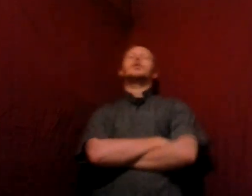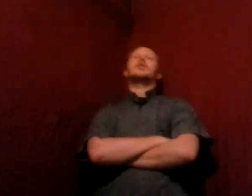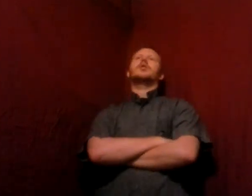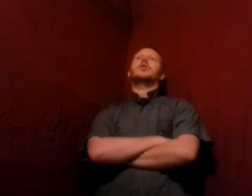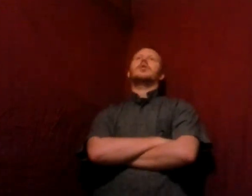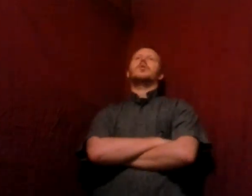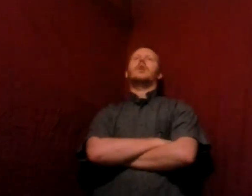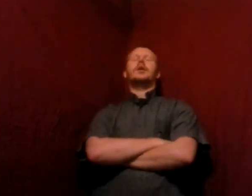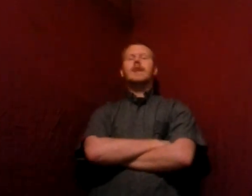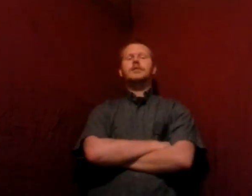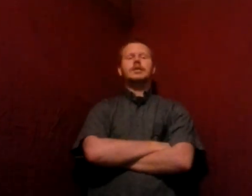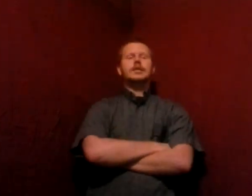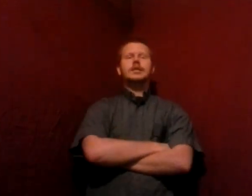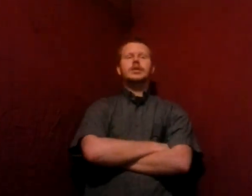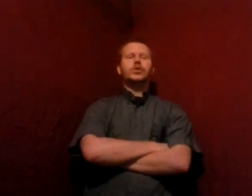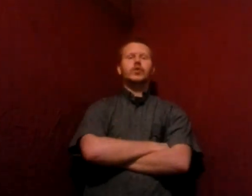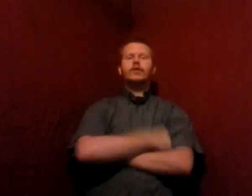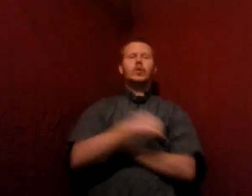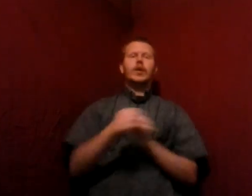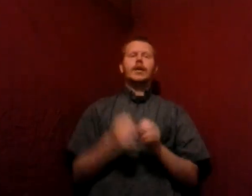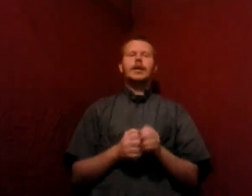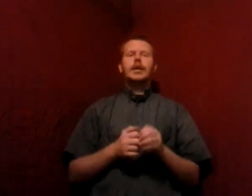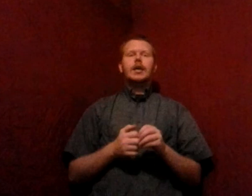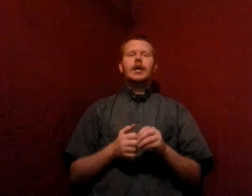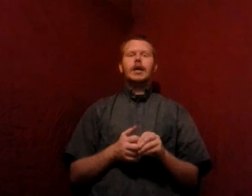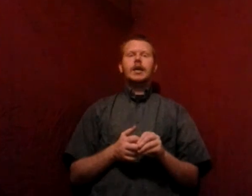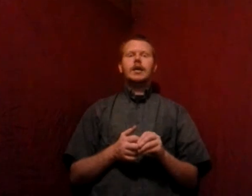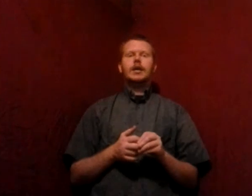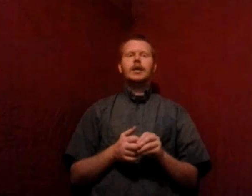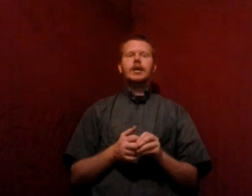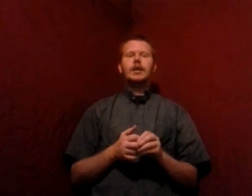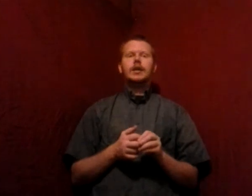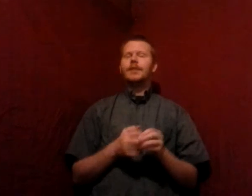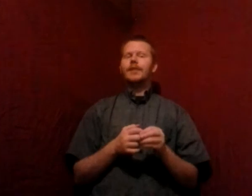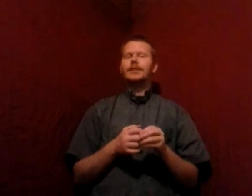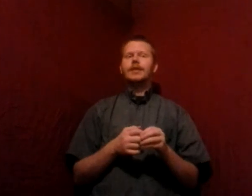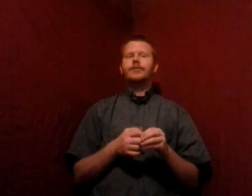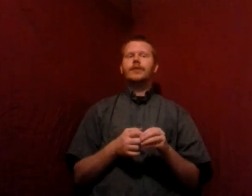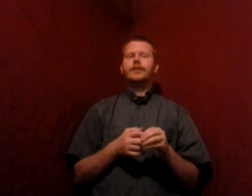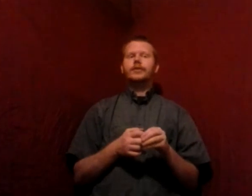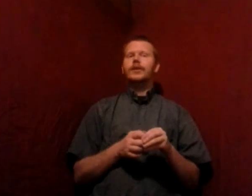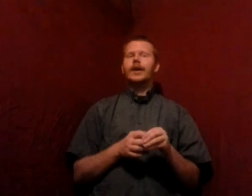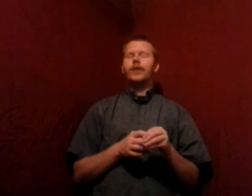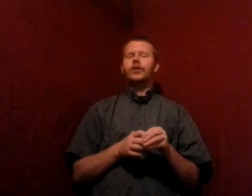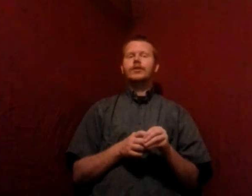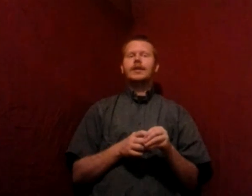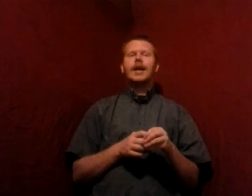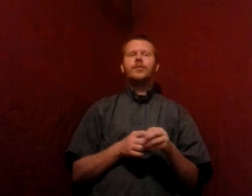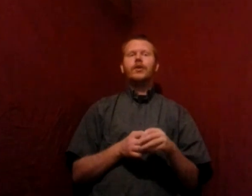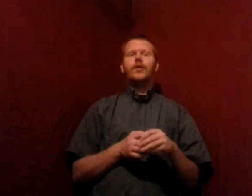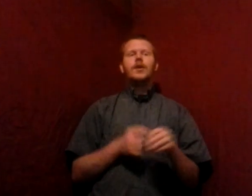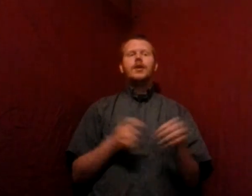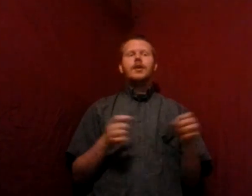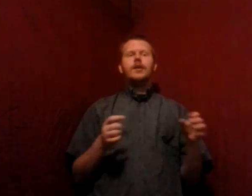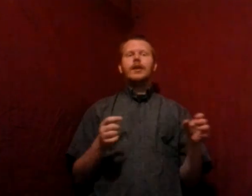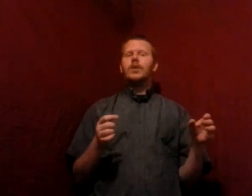um wow time is just drifting away uh i'm kind of excited for night two i don't know what's gonna happen though night